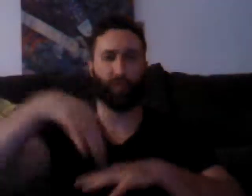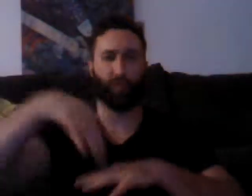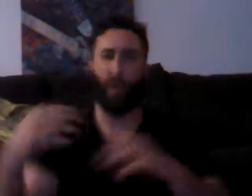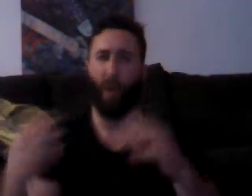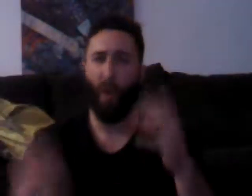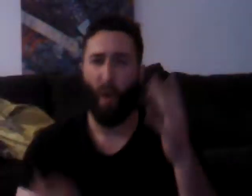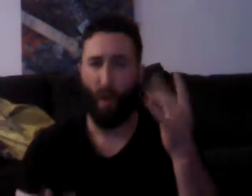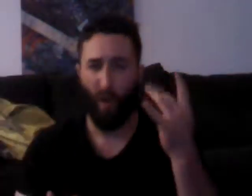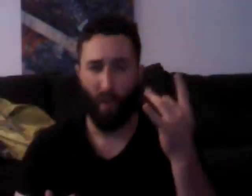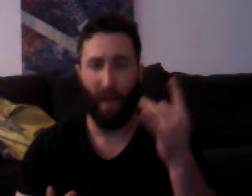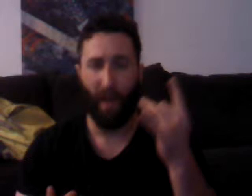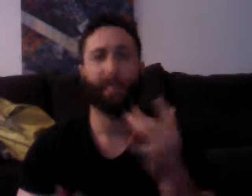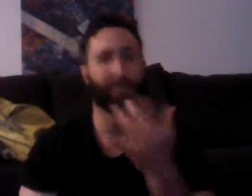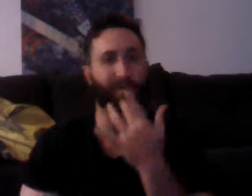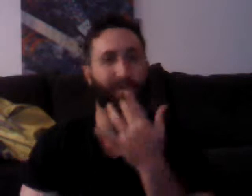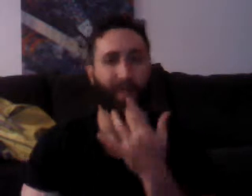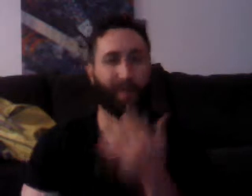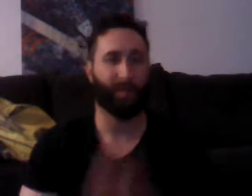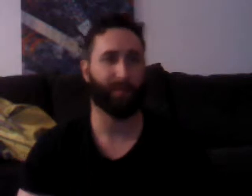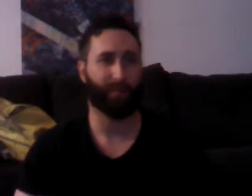The hot dogs then file down to an unloading zone.